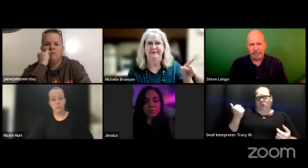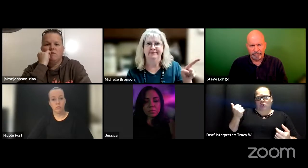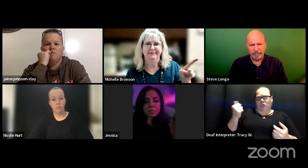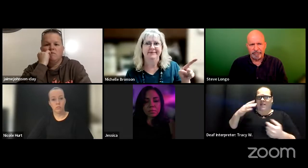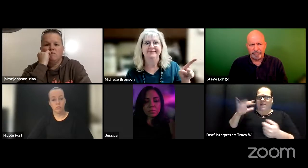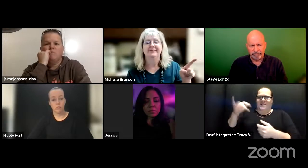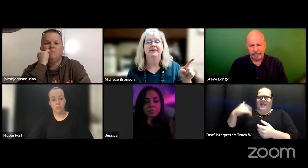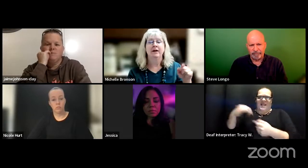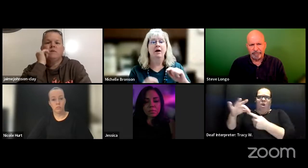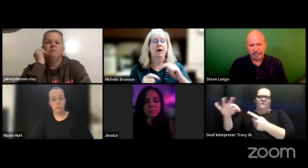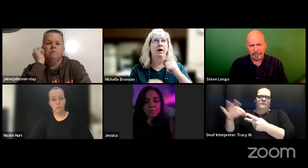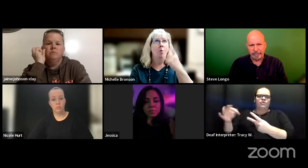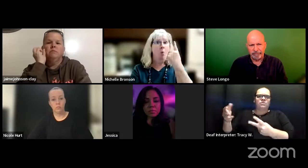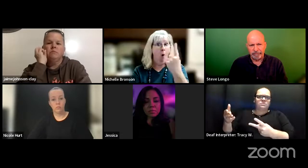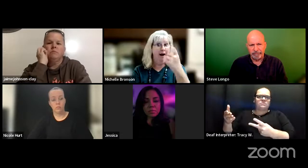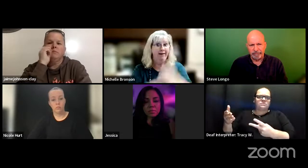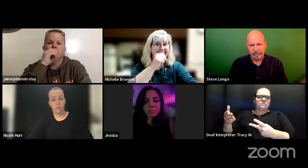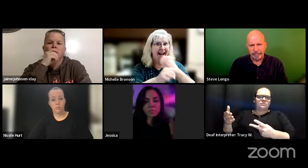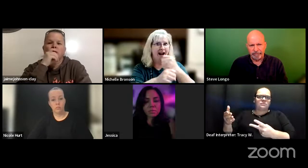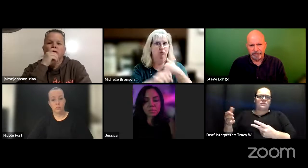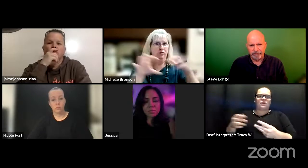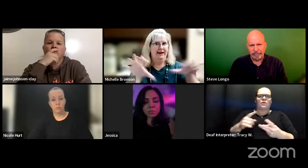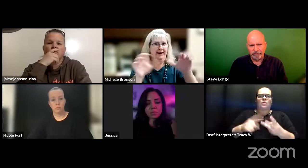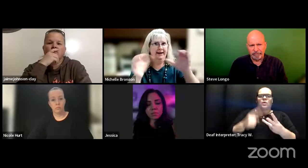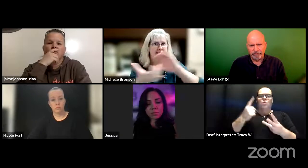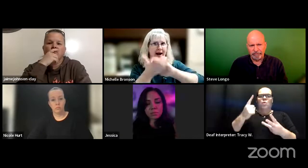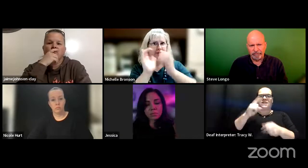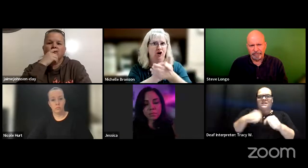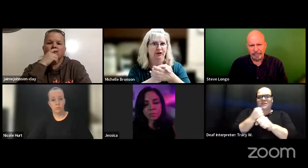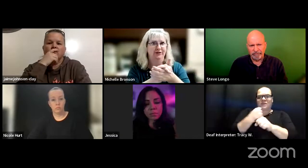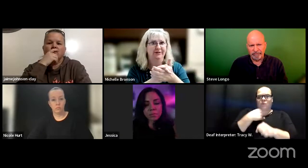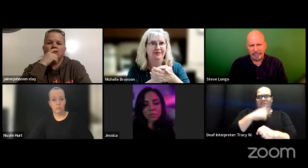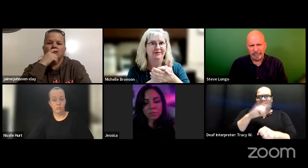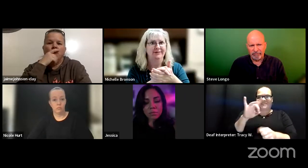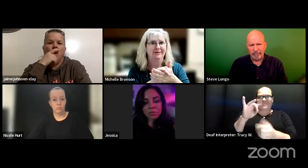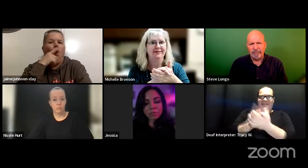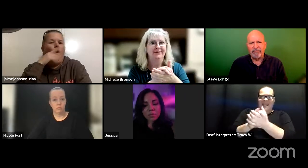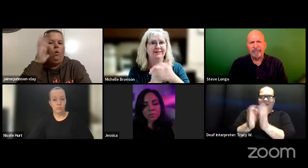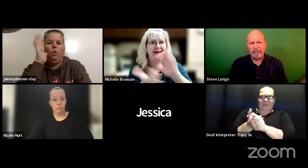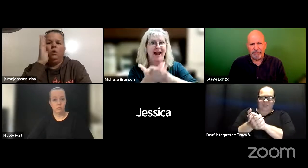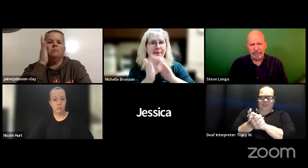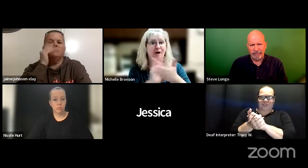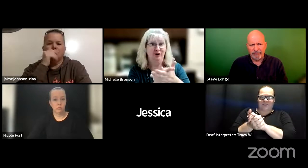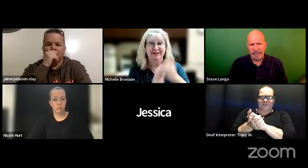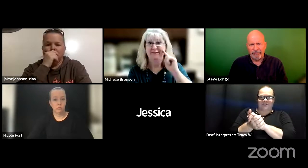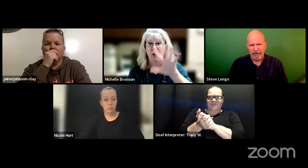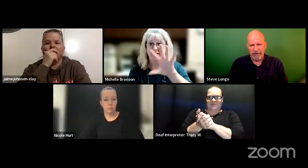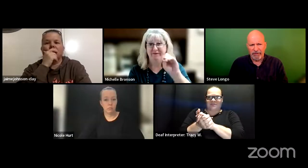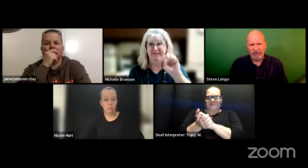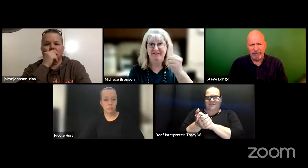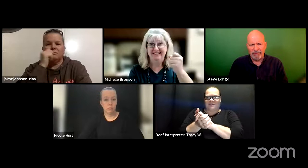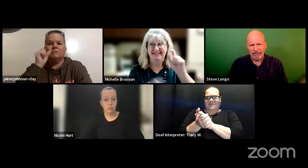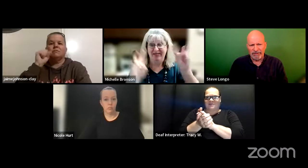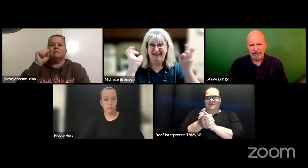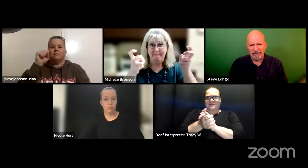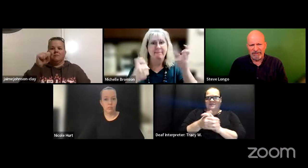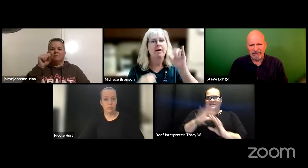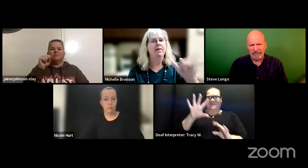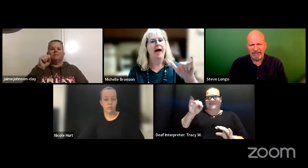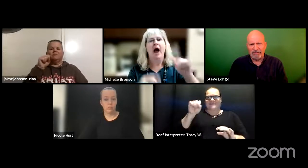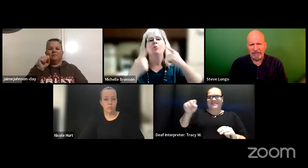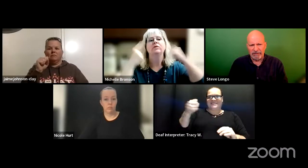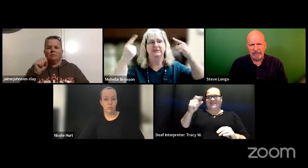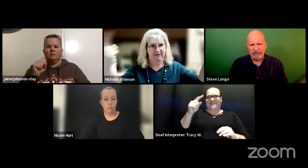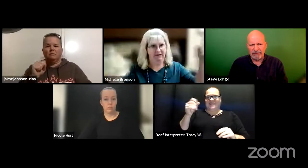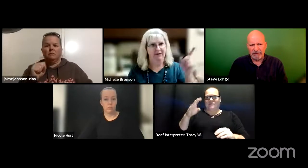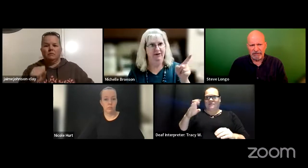was better because folks had the option of one or the other. One year we did hamburgers, and we